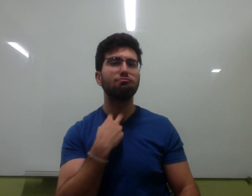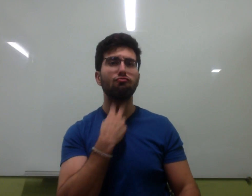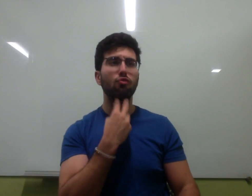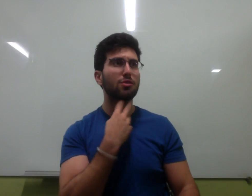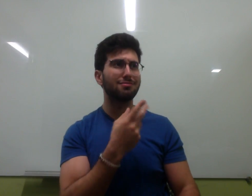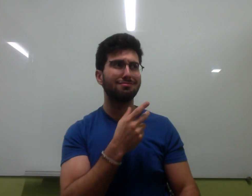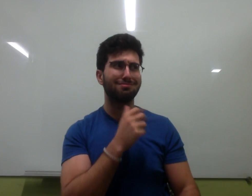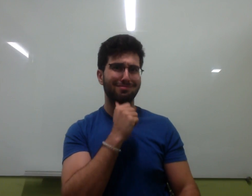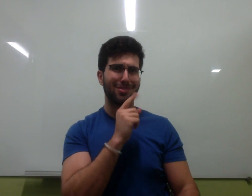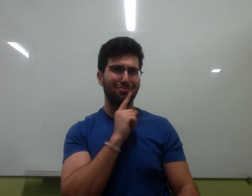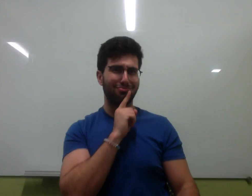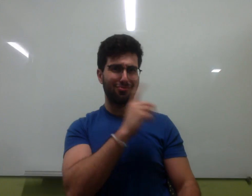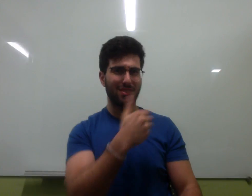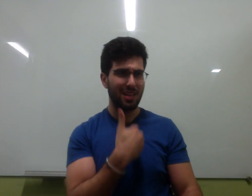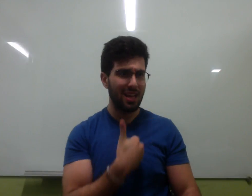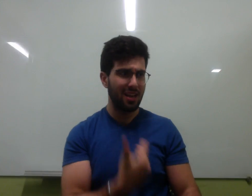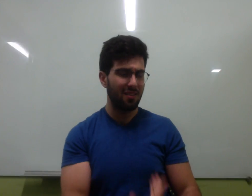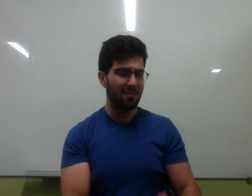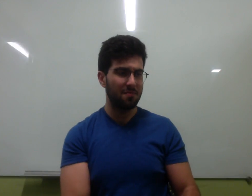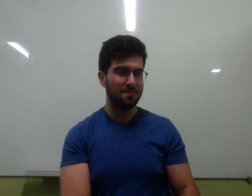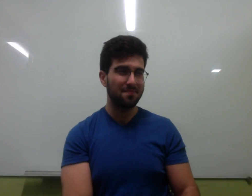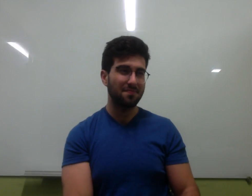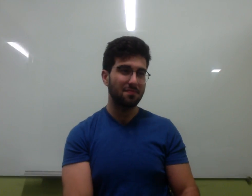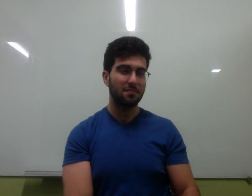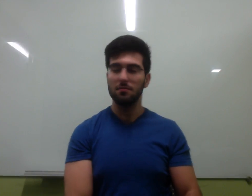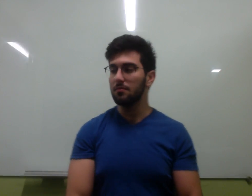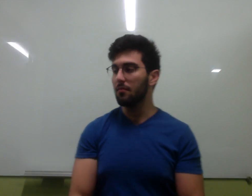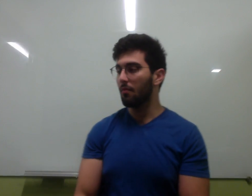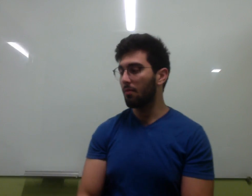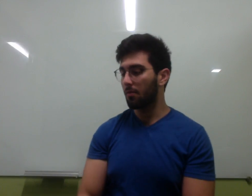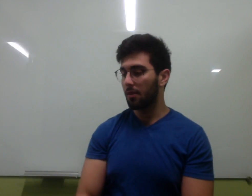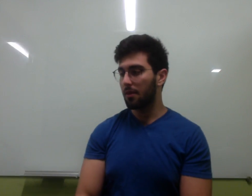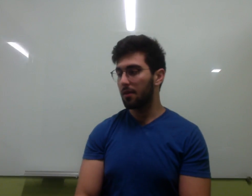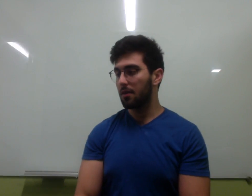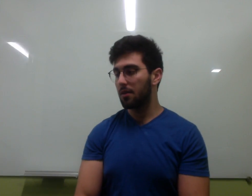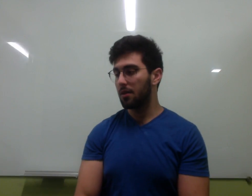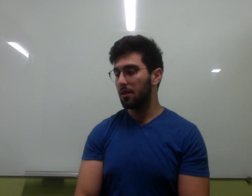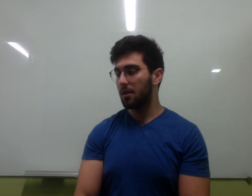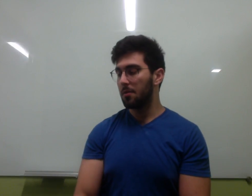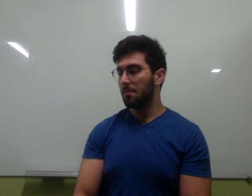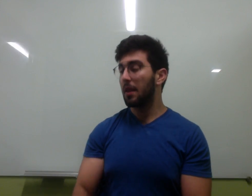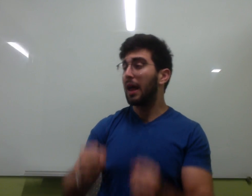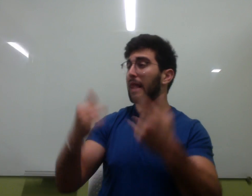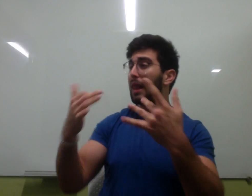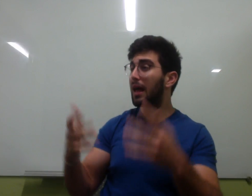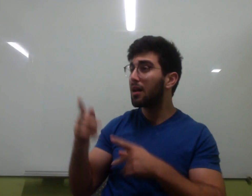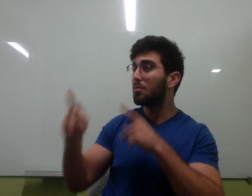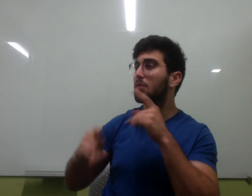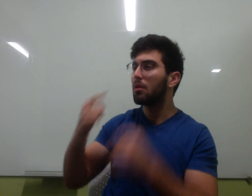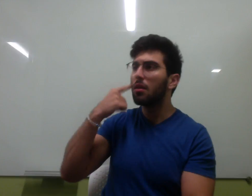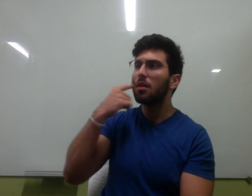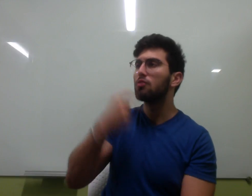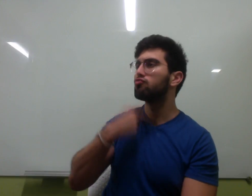sound. But again, further studies found that they do make sounds. They just very infrequently do. And they also think